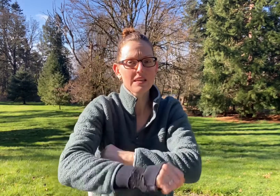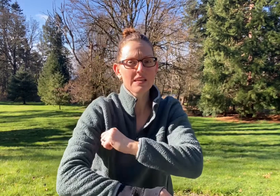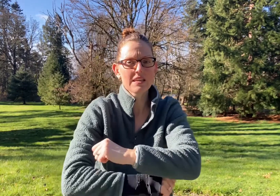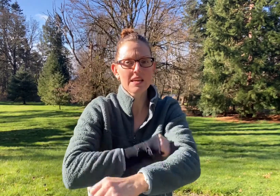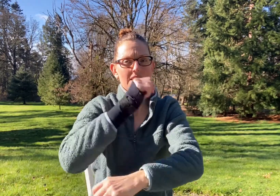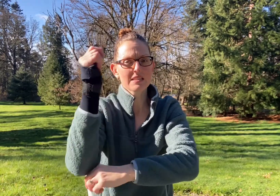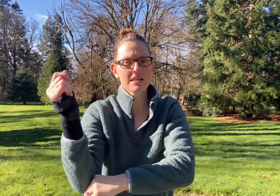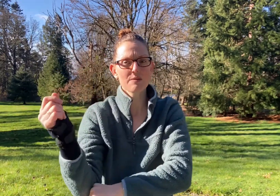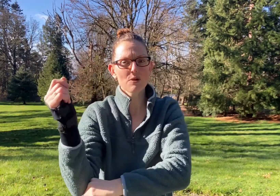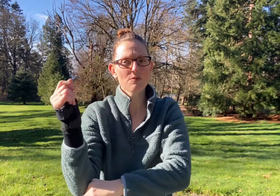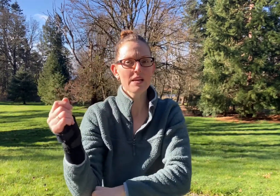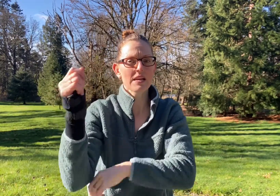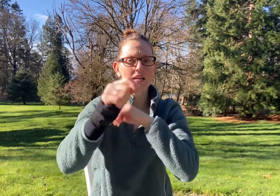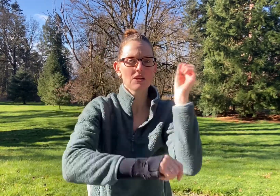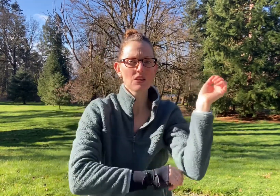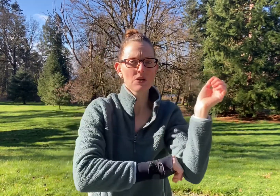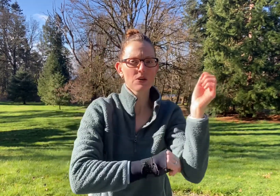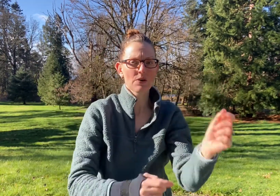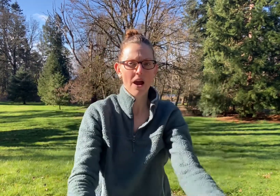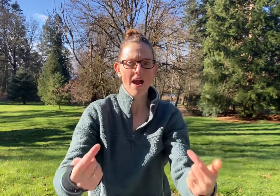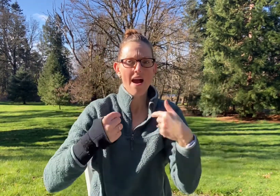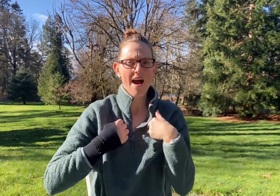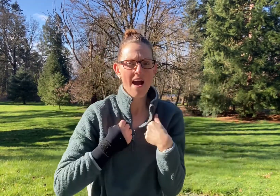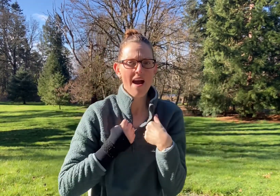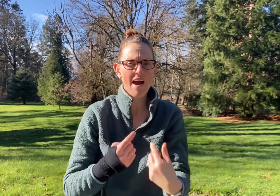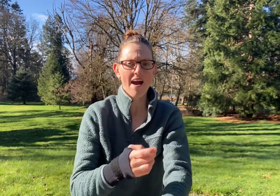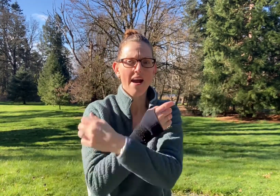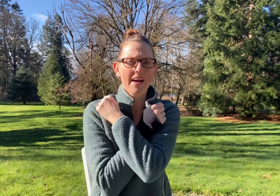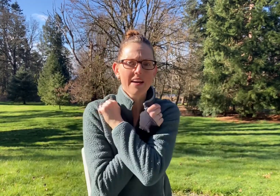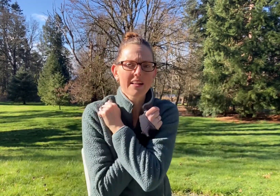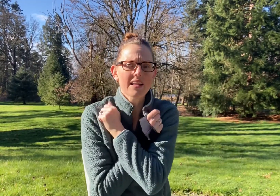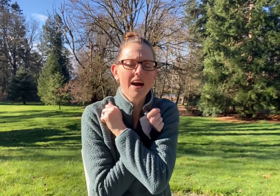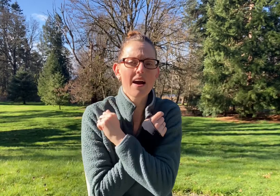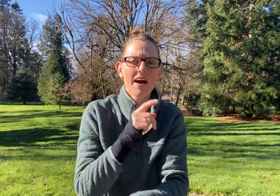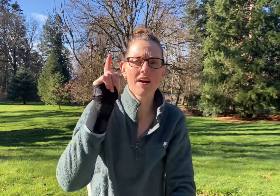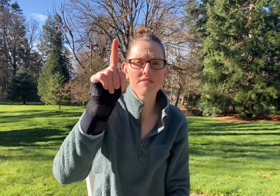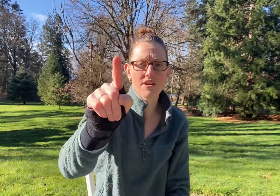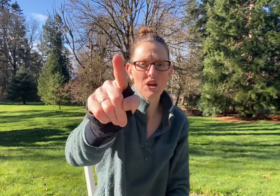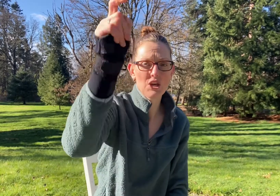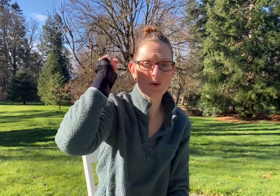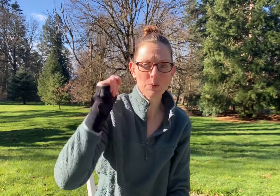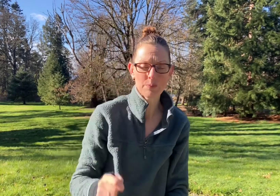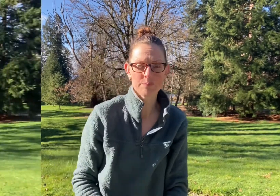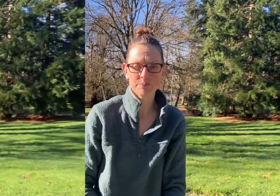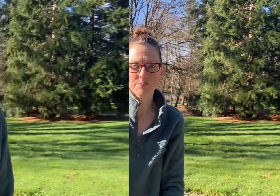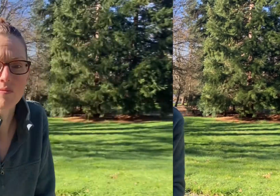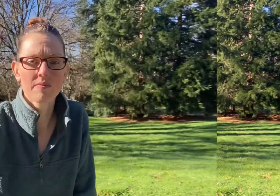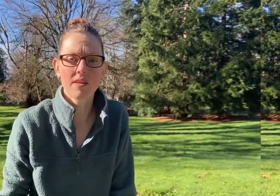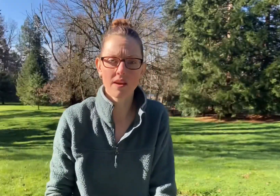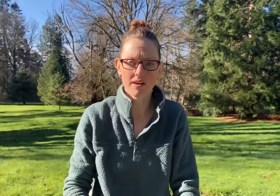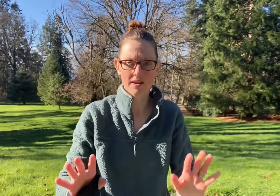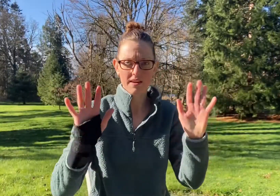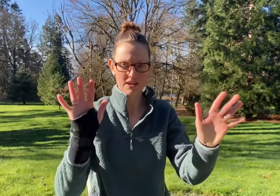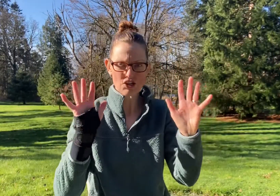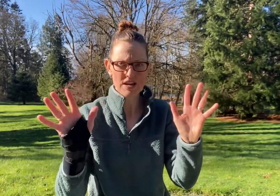Skid-a-ma-rink-a-dink-a-dink, skid-a-ma-rink-a-doo. I love you. Get your hands